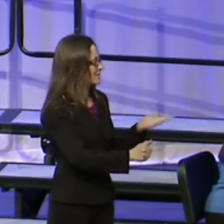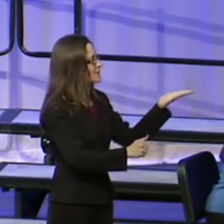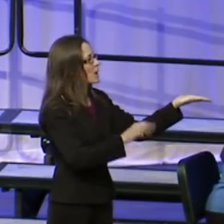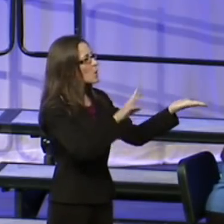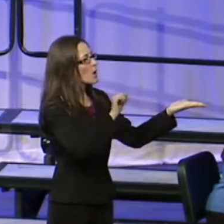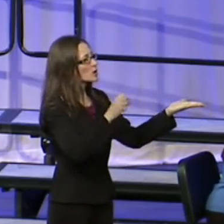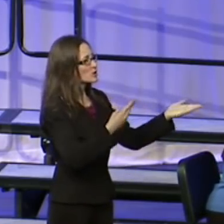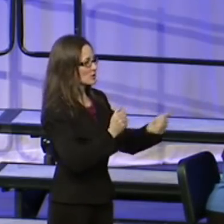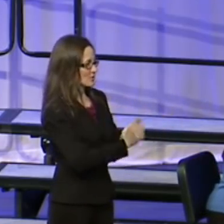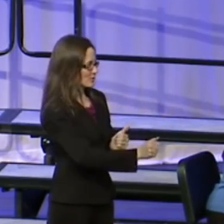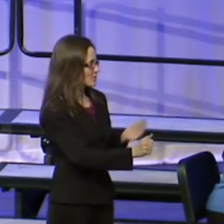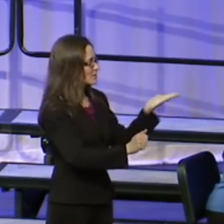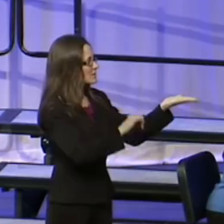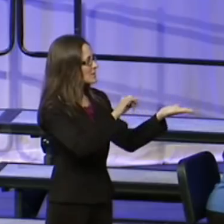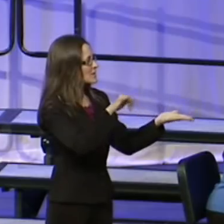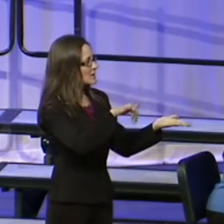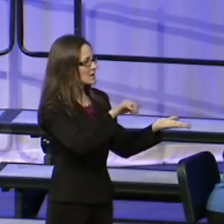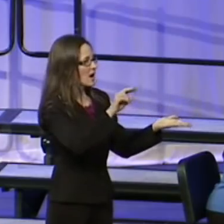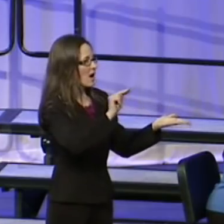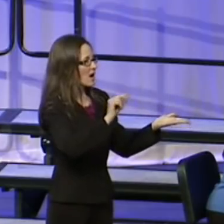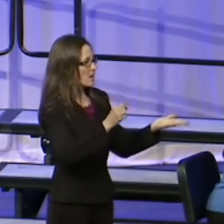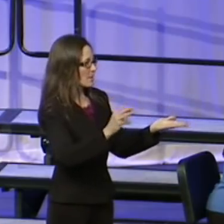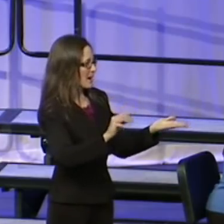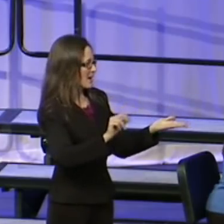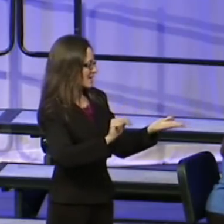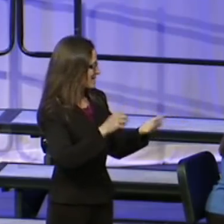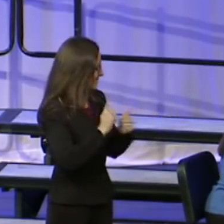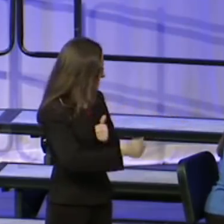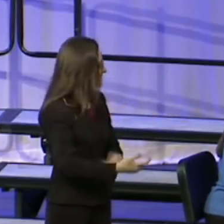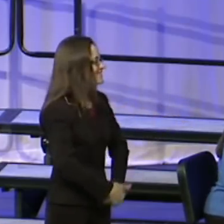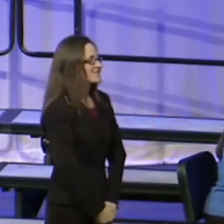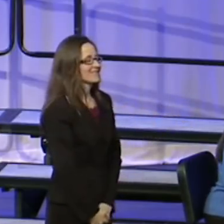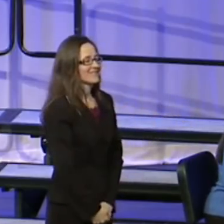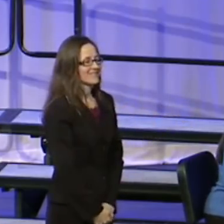Walsh. Yes. Mr. Youngman. Yes.